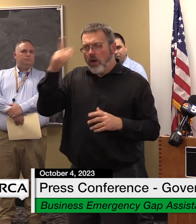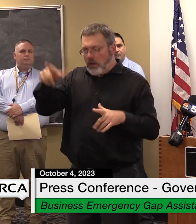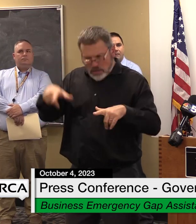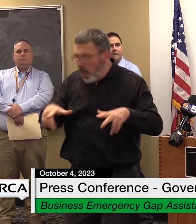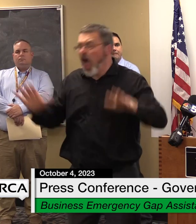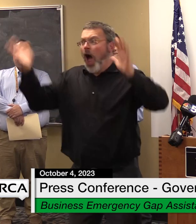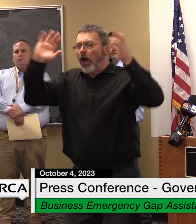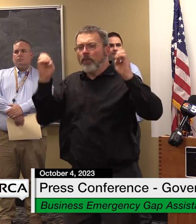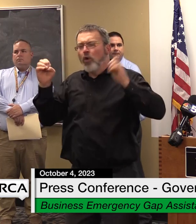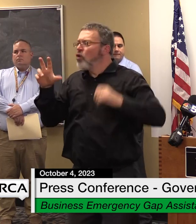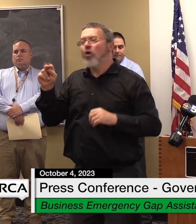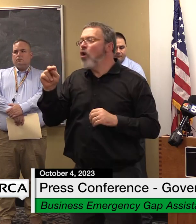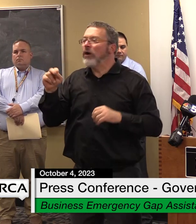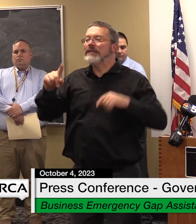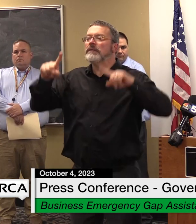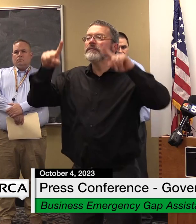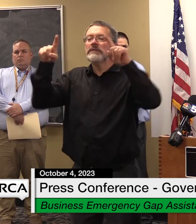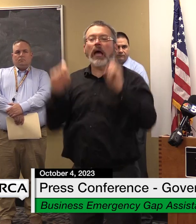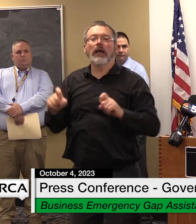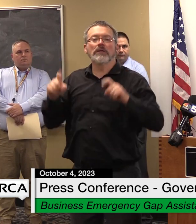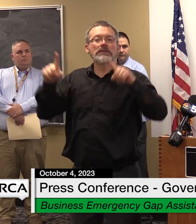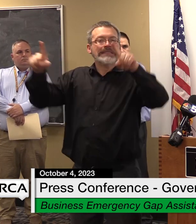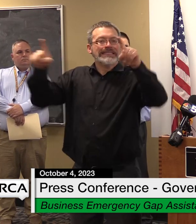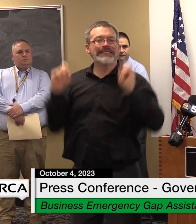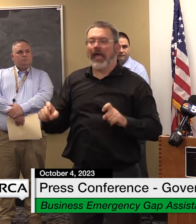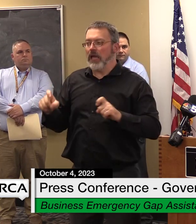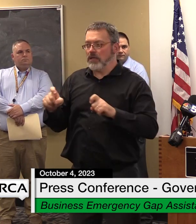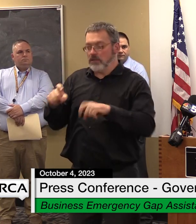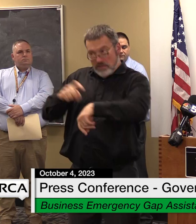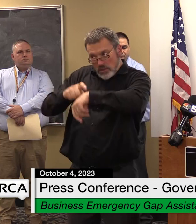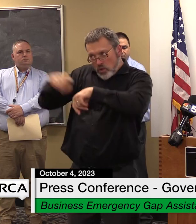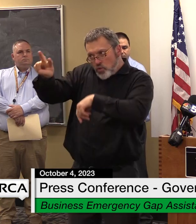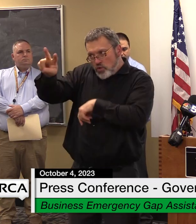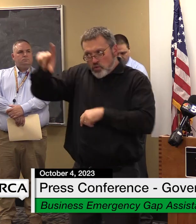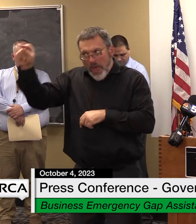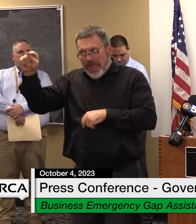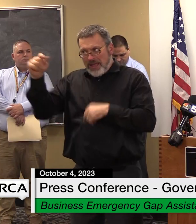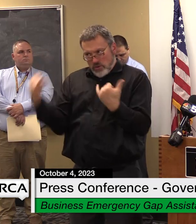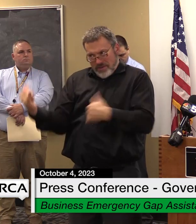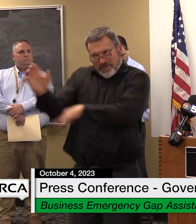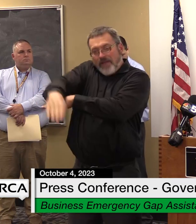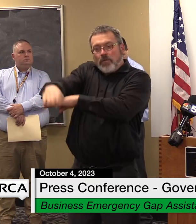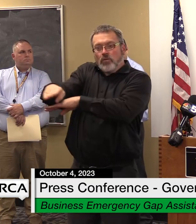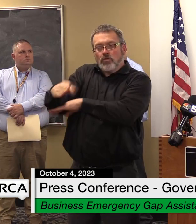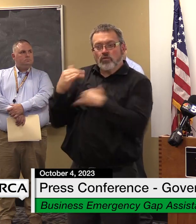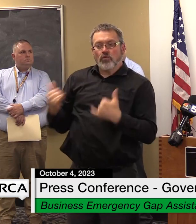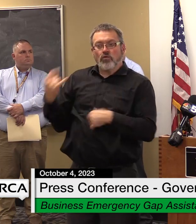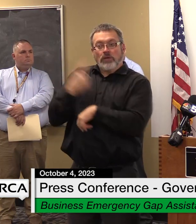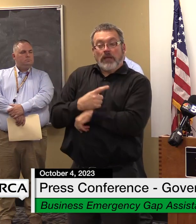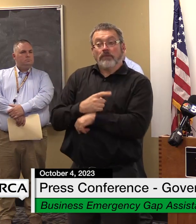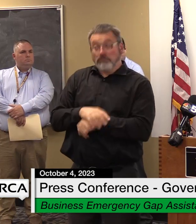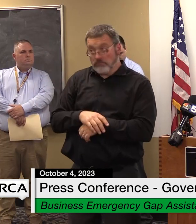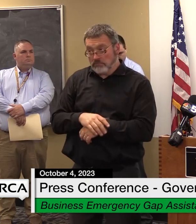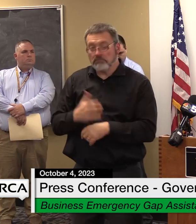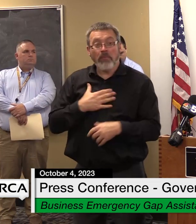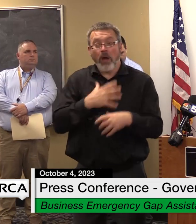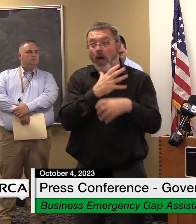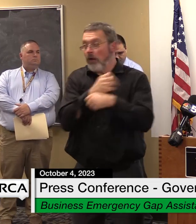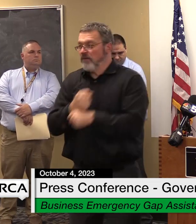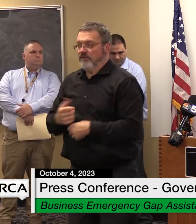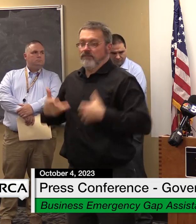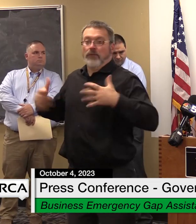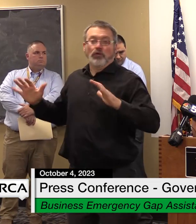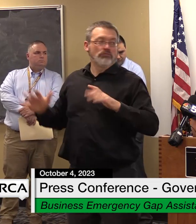it's not an emergency, it's just a test of the system. And so with that, I'll turn it back over to the governor and stand by for questions. Thank